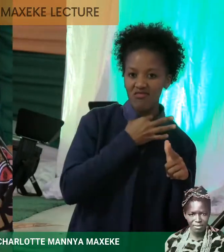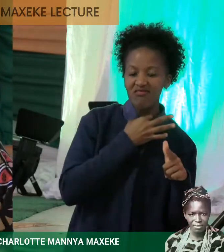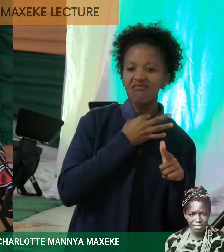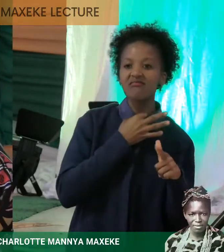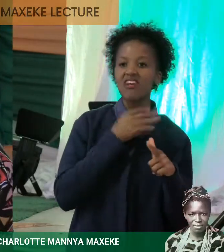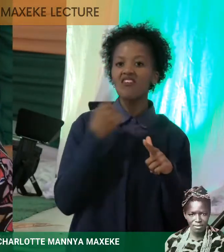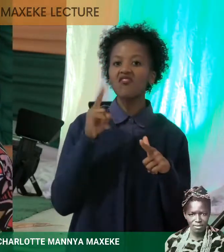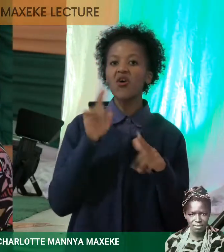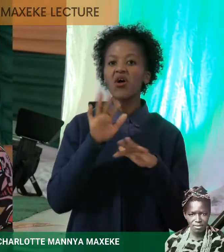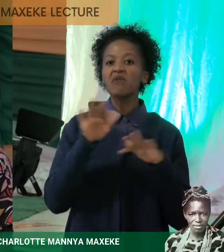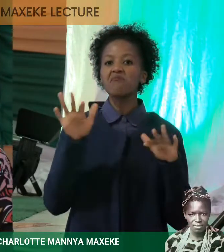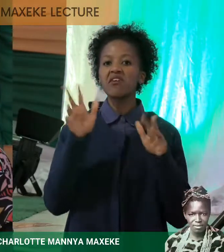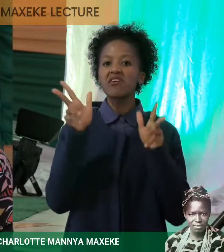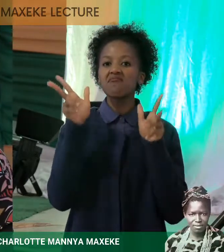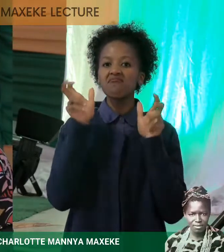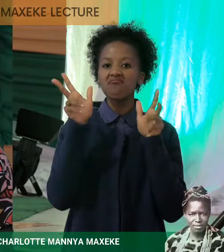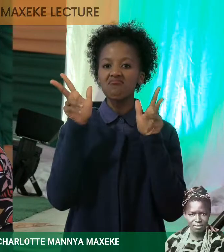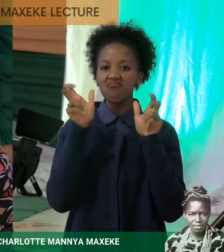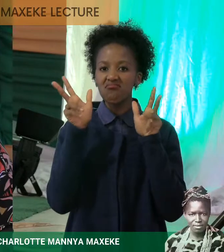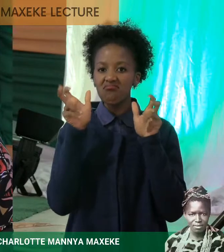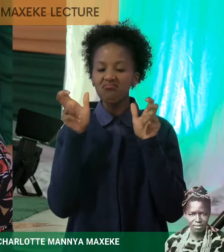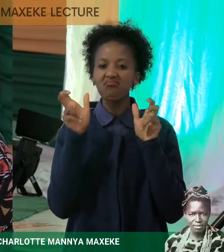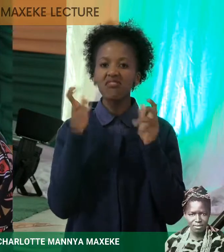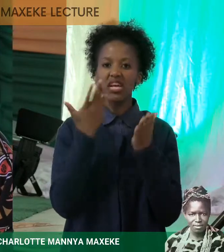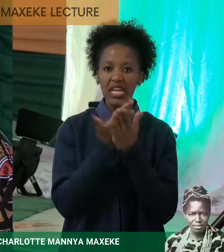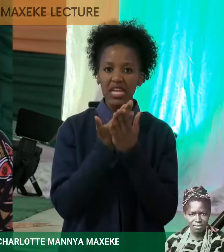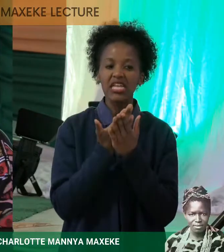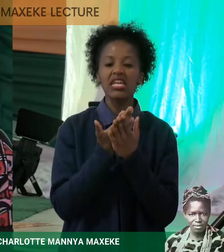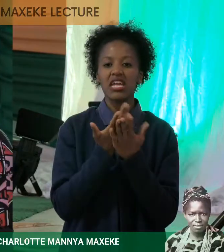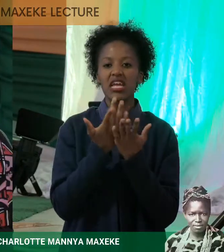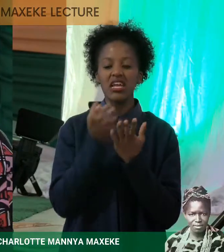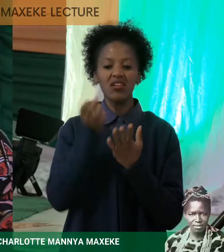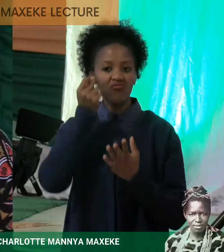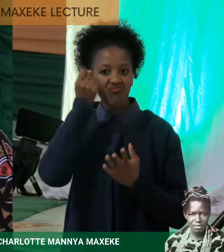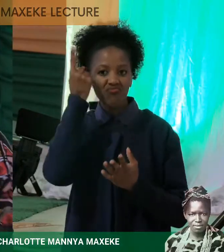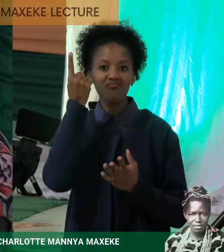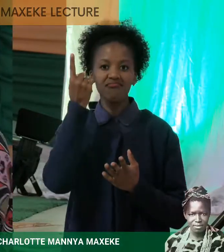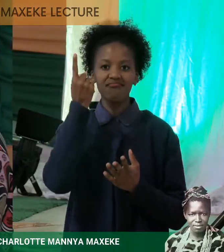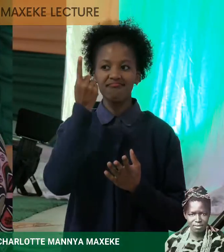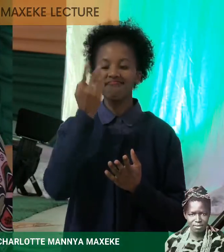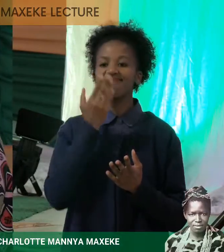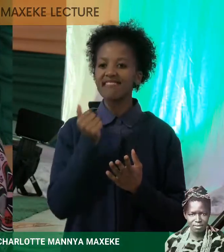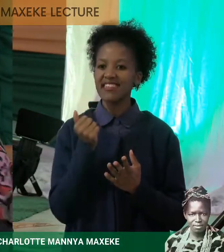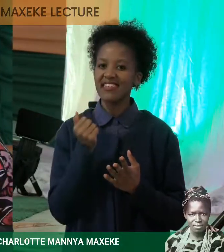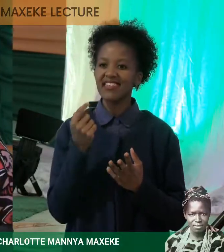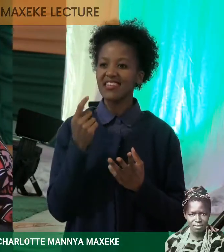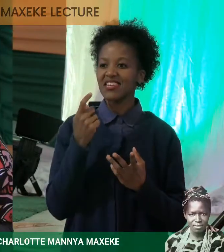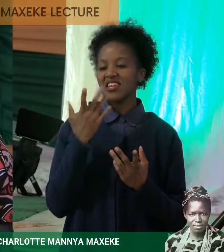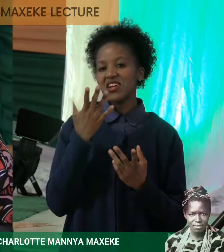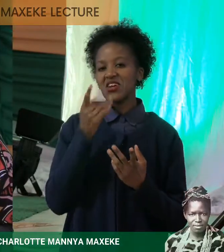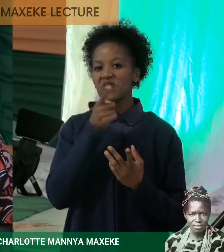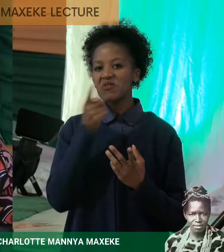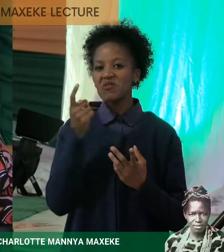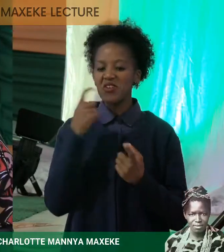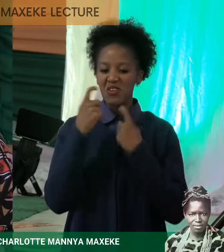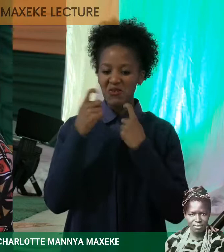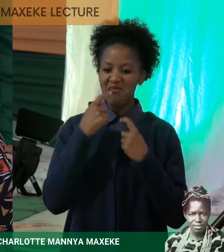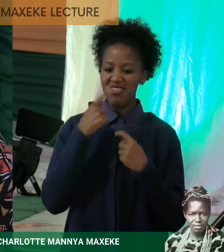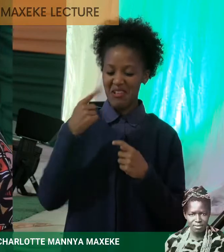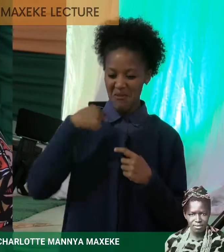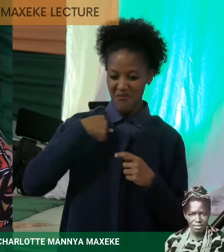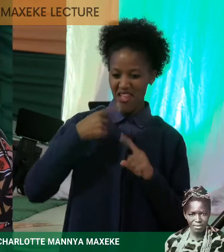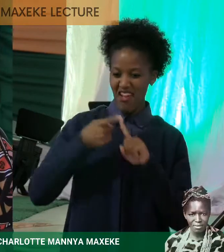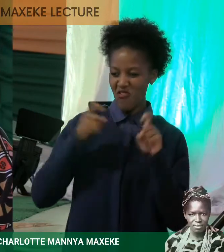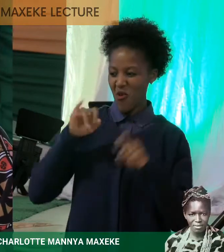bantu basimameleyo nabo bakwazi ukusilandela. Ndenzela ke into yoba ningandibethi nithi kum usuke ngapha